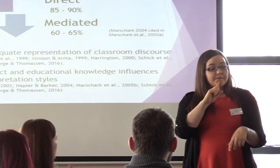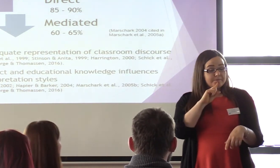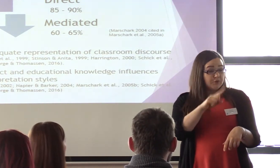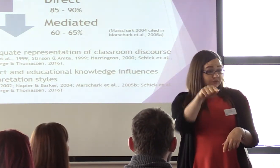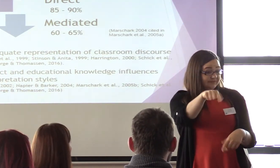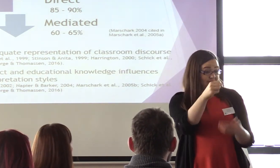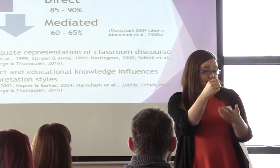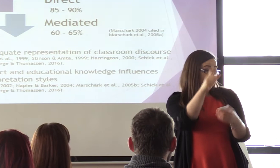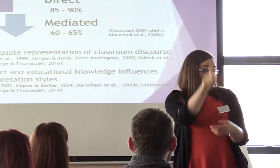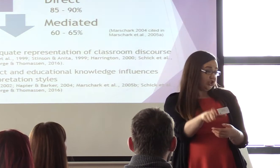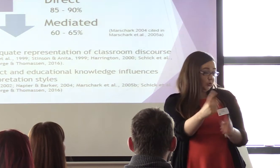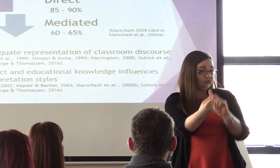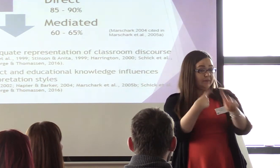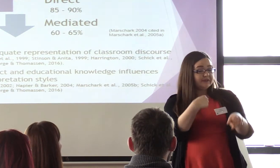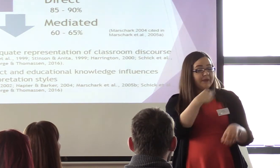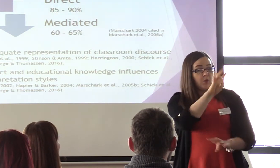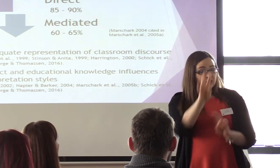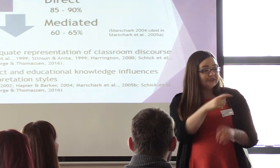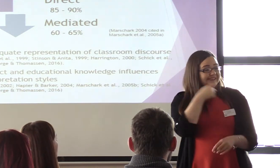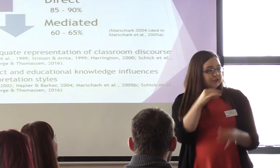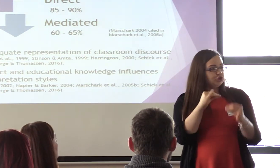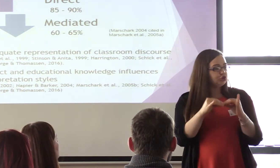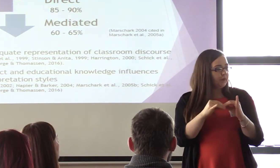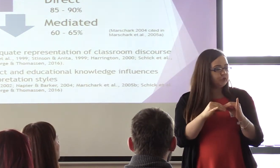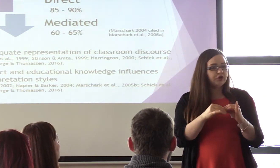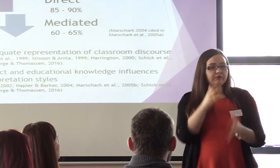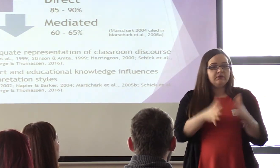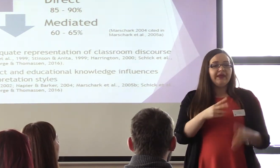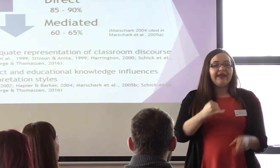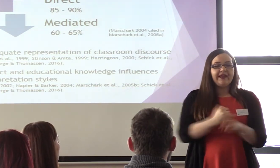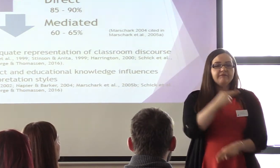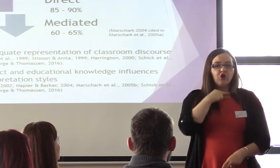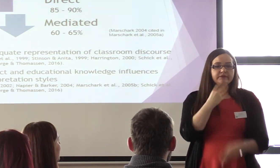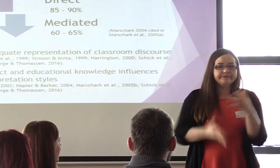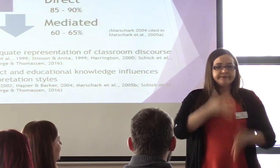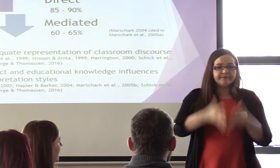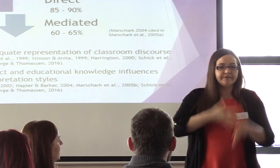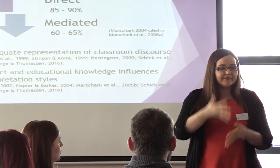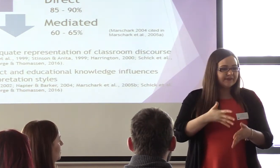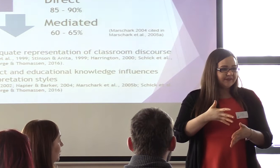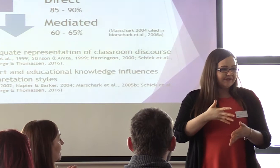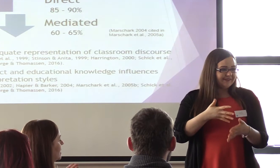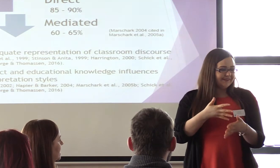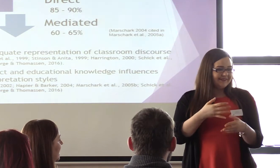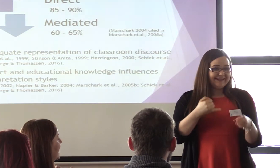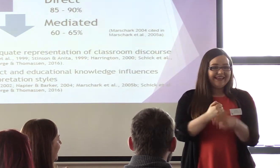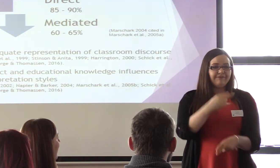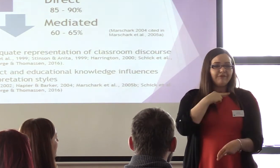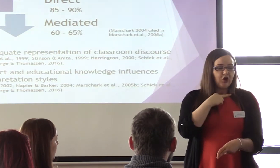of what an invoice looks like. But the person who responded to my question said that the interpreter actually signed in and